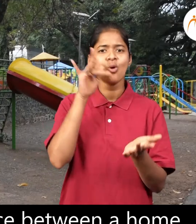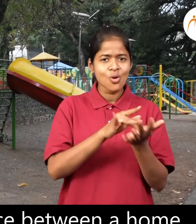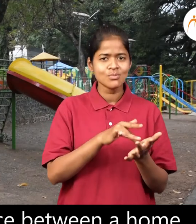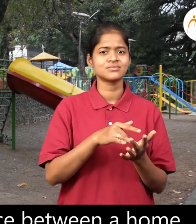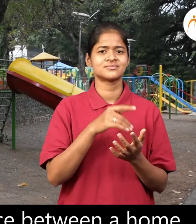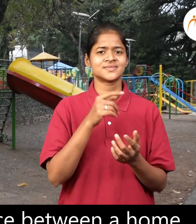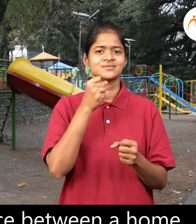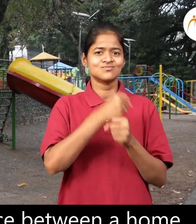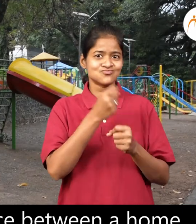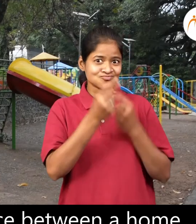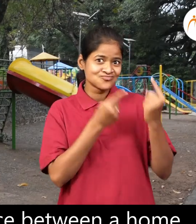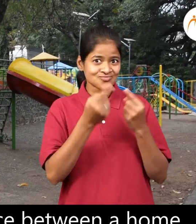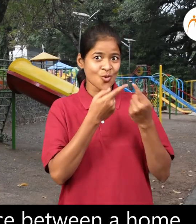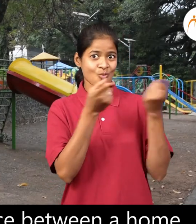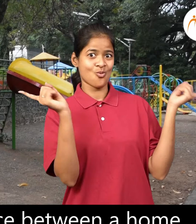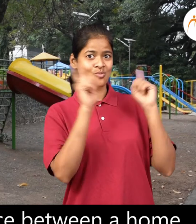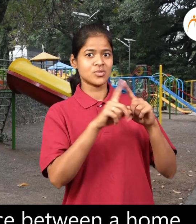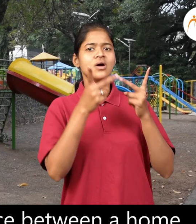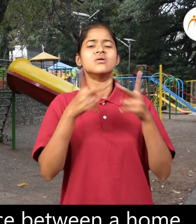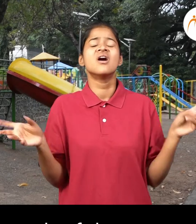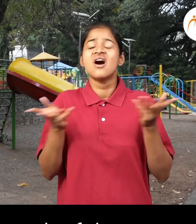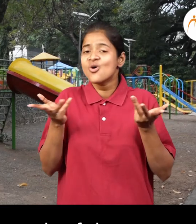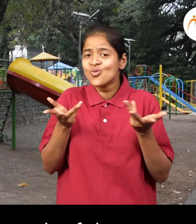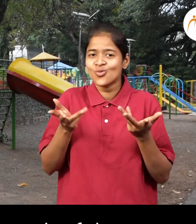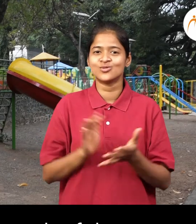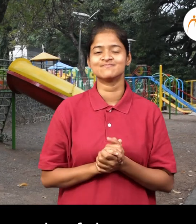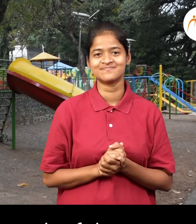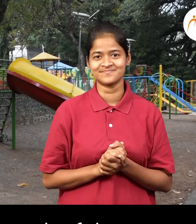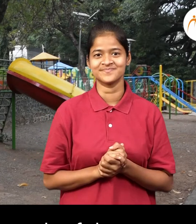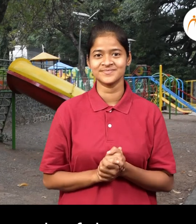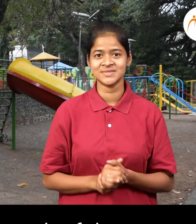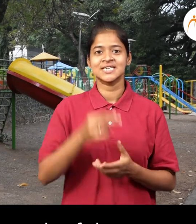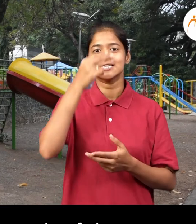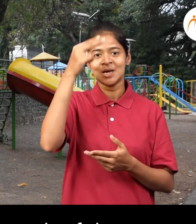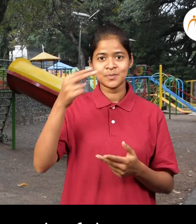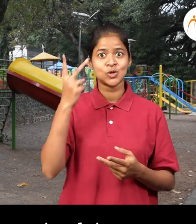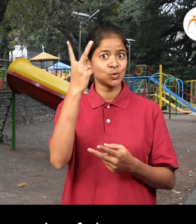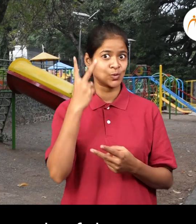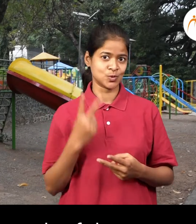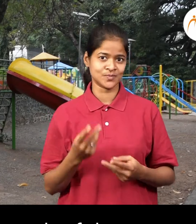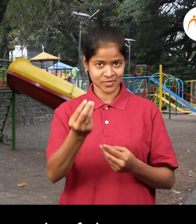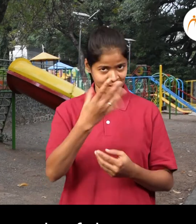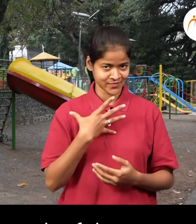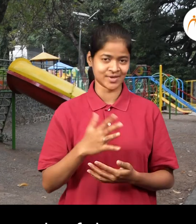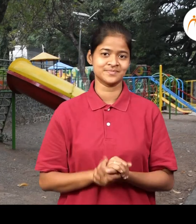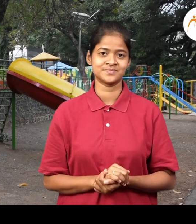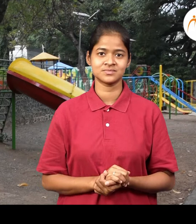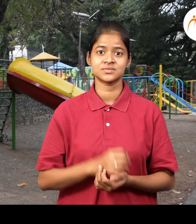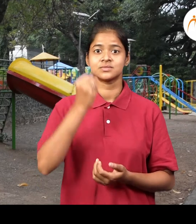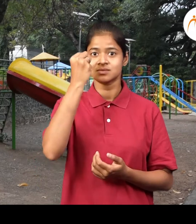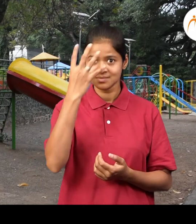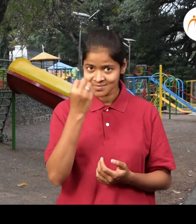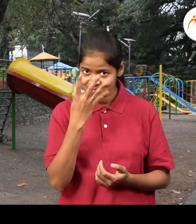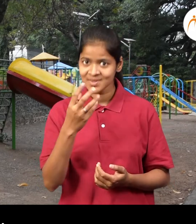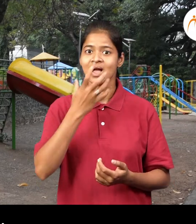garden and a public garden give two names for each of these flowers